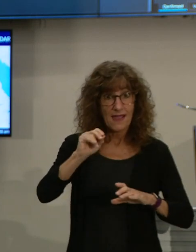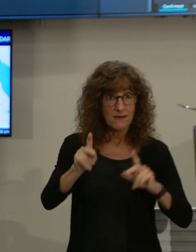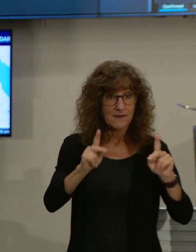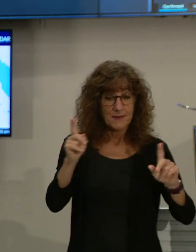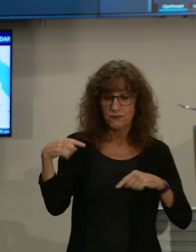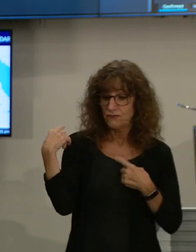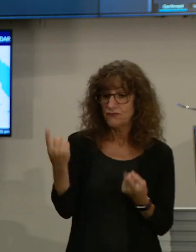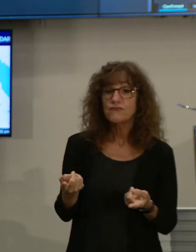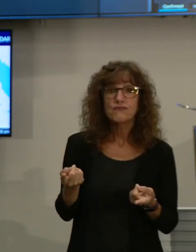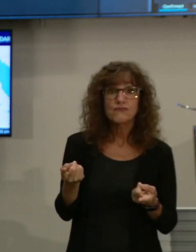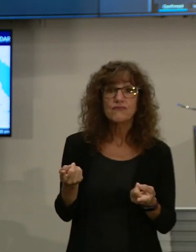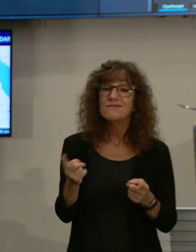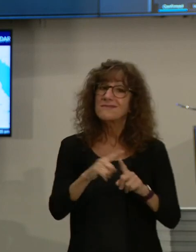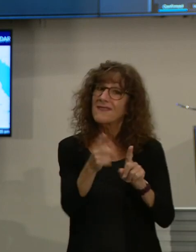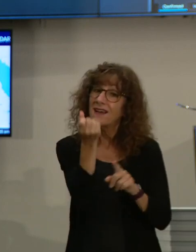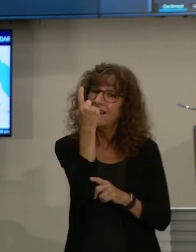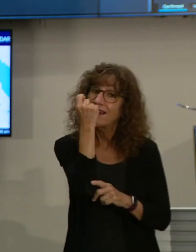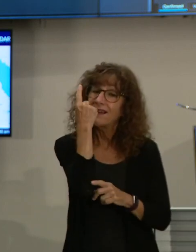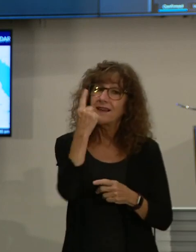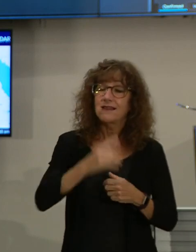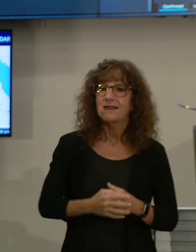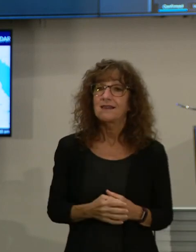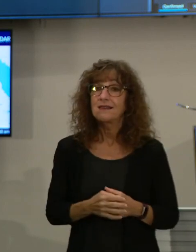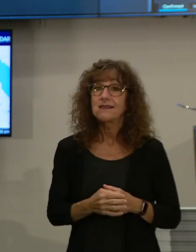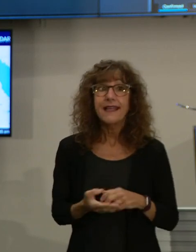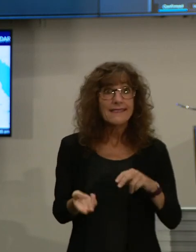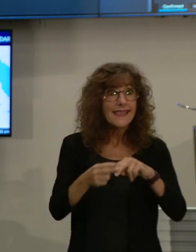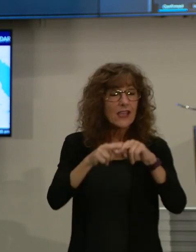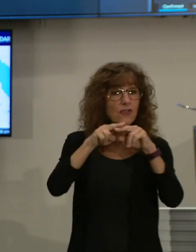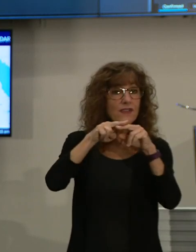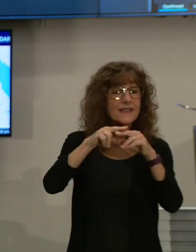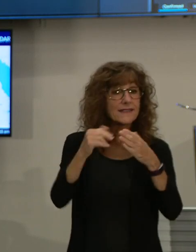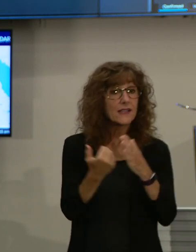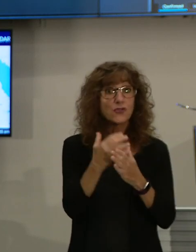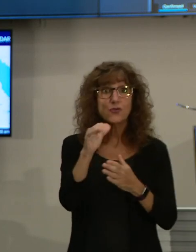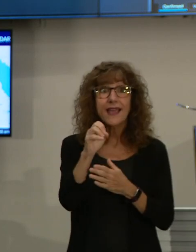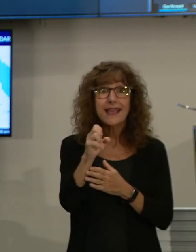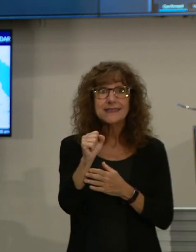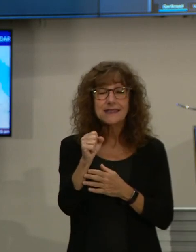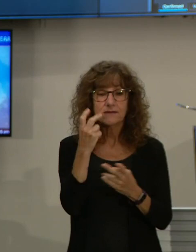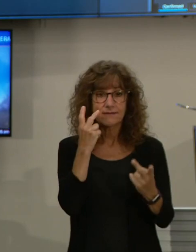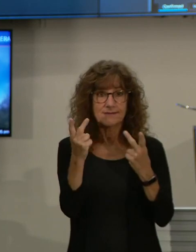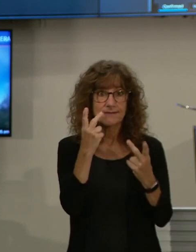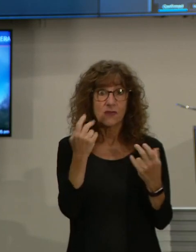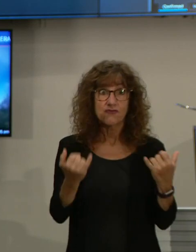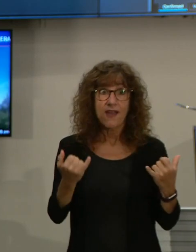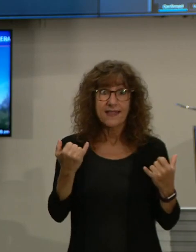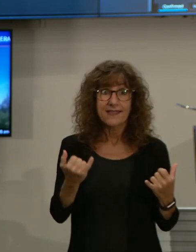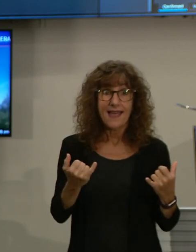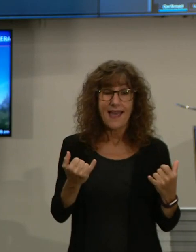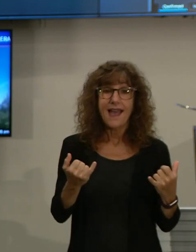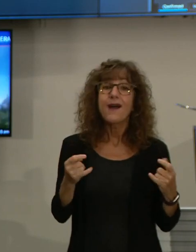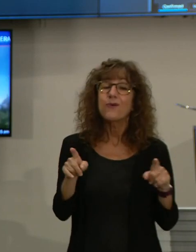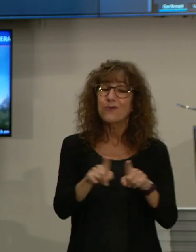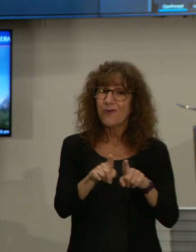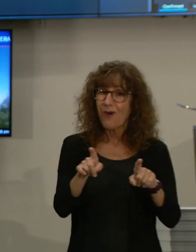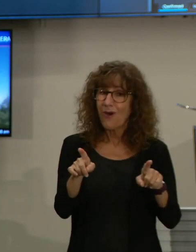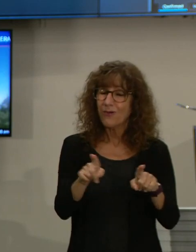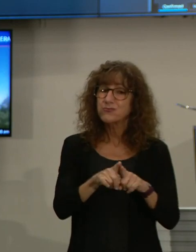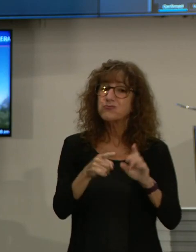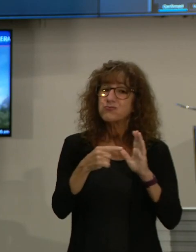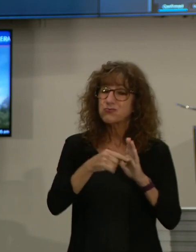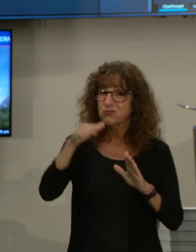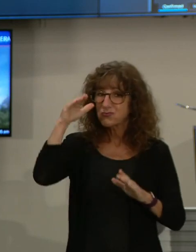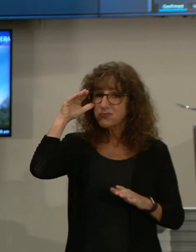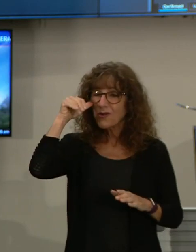date. However, the increase in the new cases we're experiencing right now also shows a stubborn